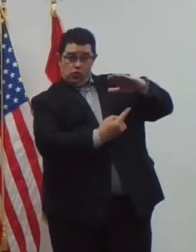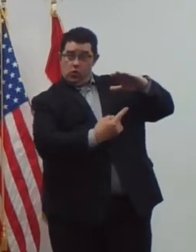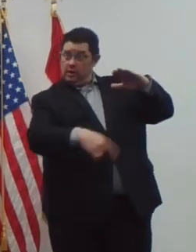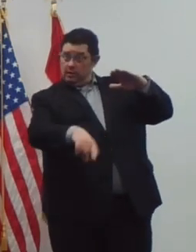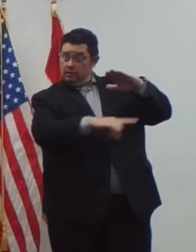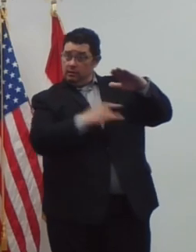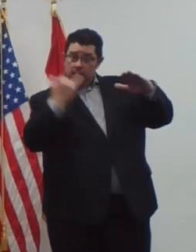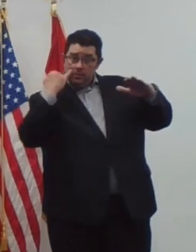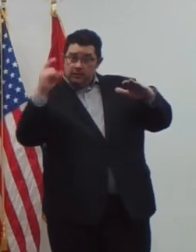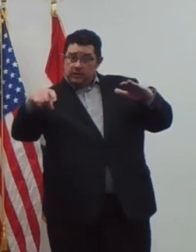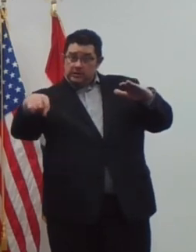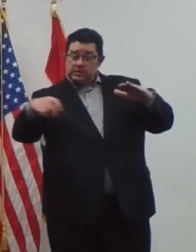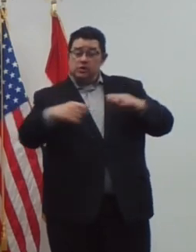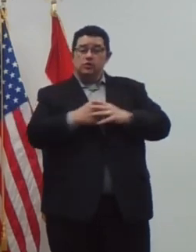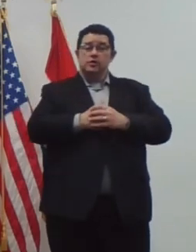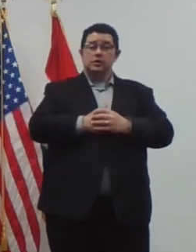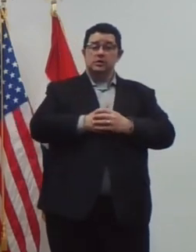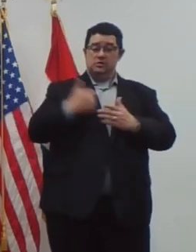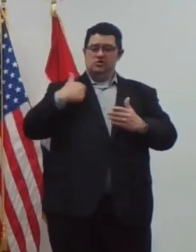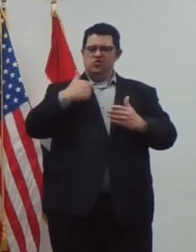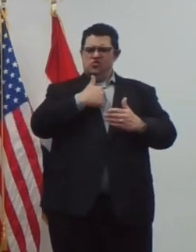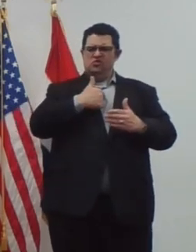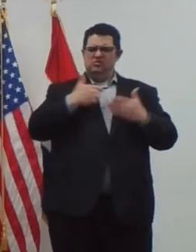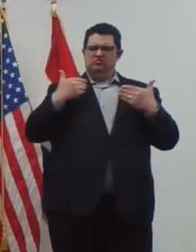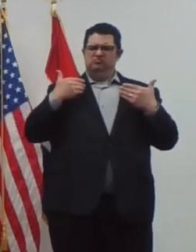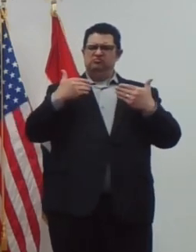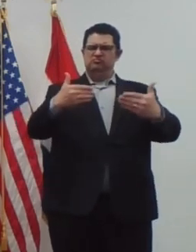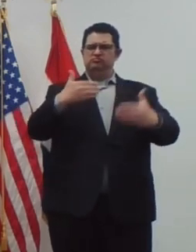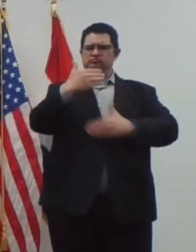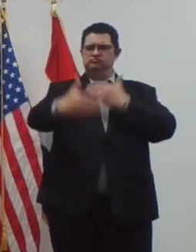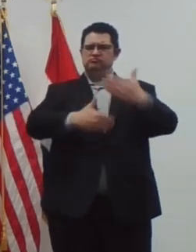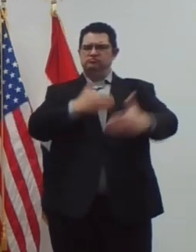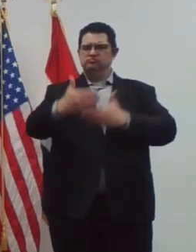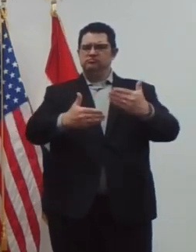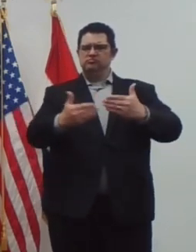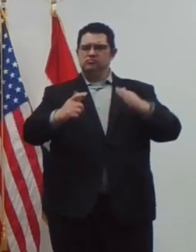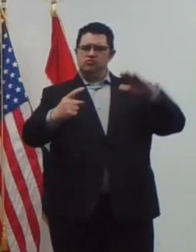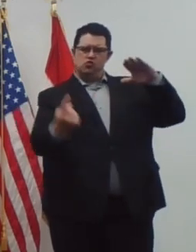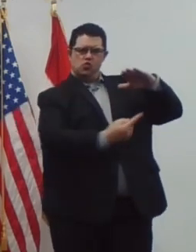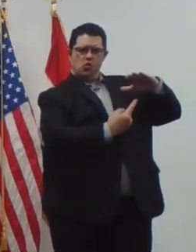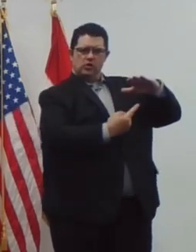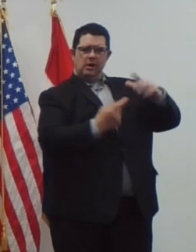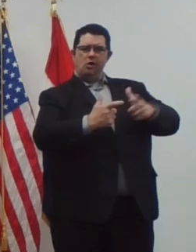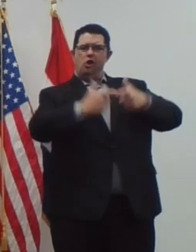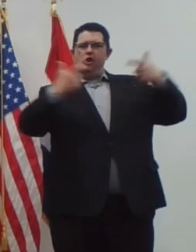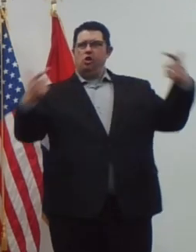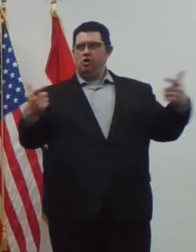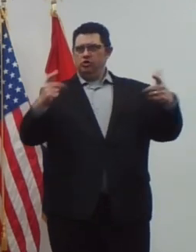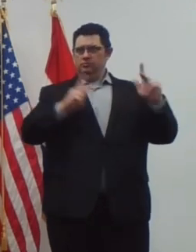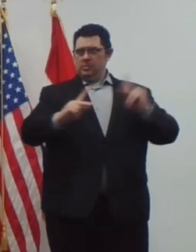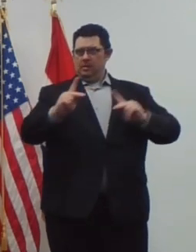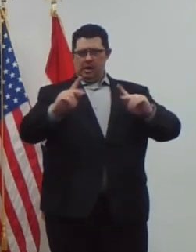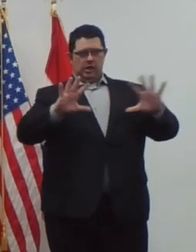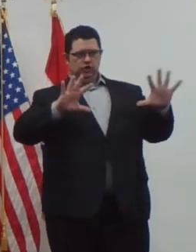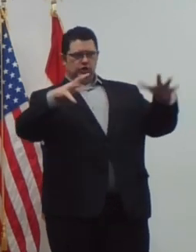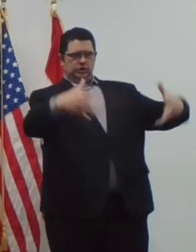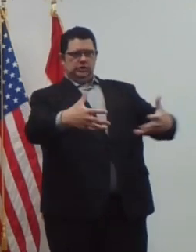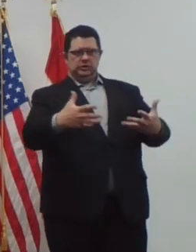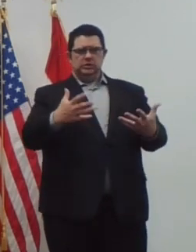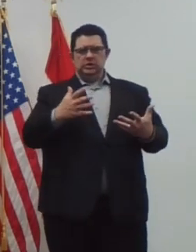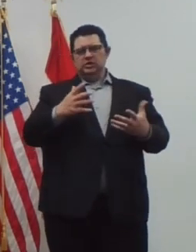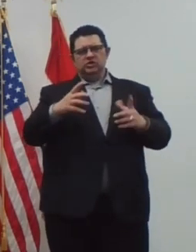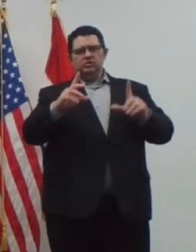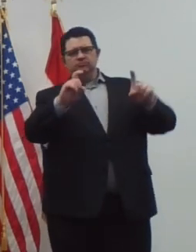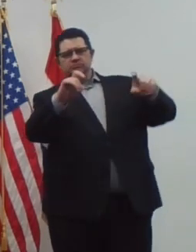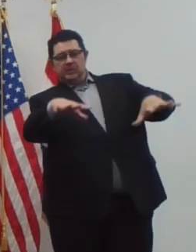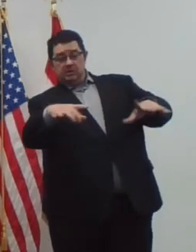if necessary. We're going to be moving past the point of quarantining large populations and just testing them to find out whether or not they're